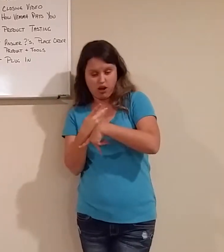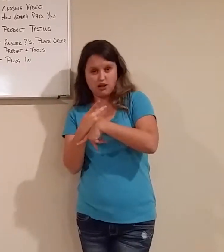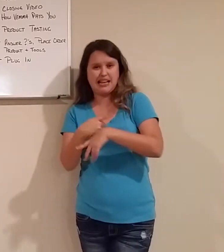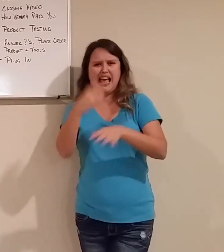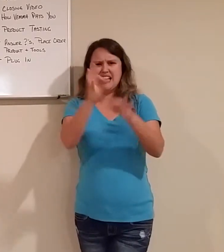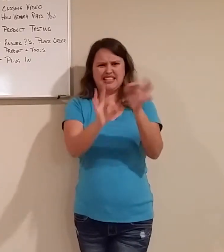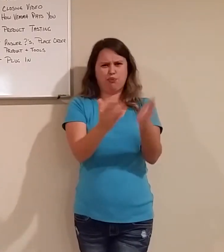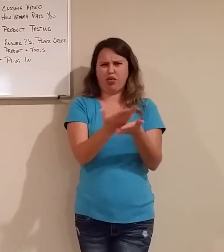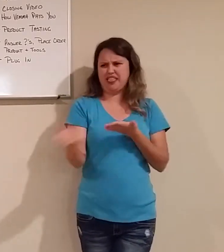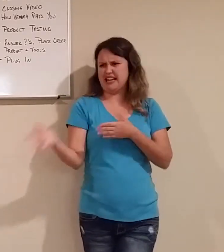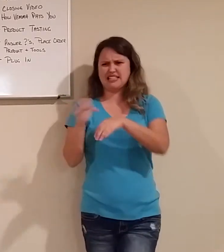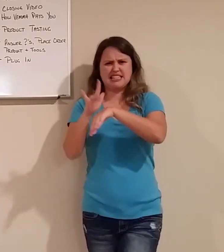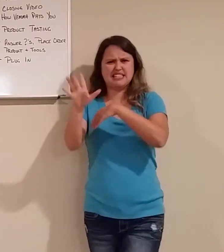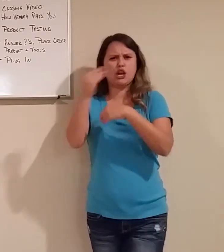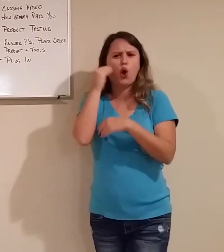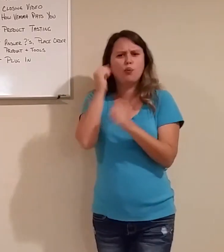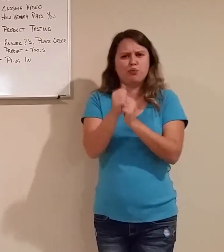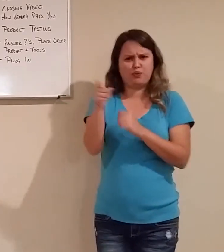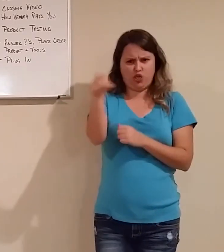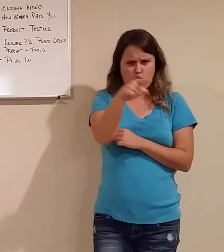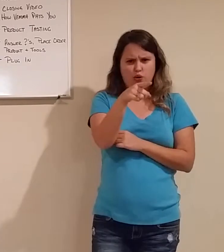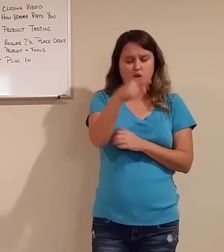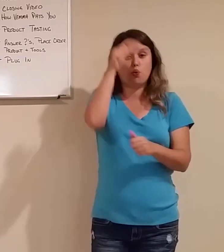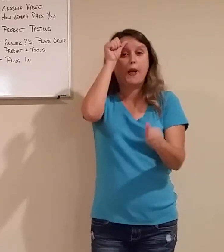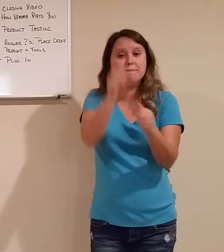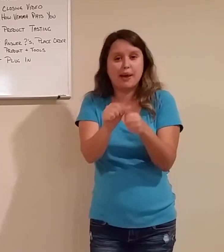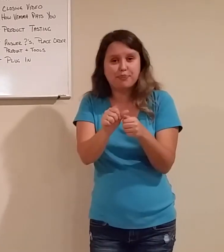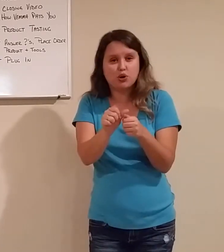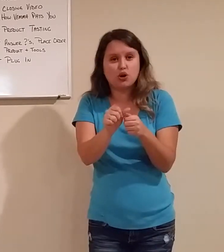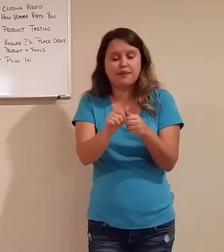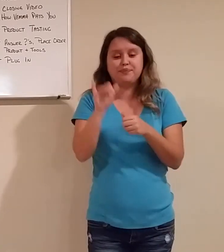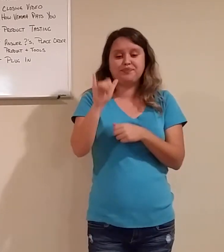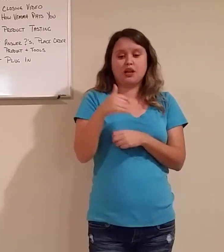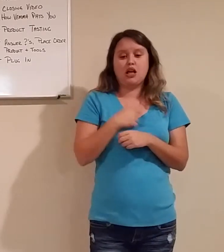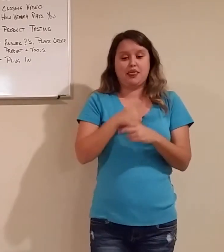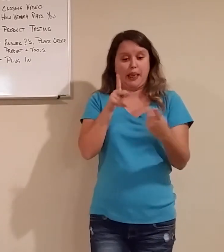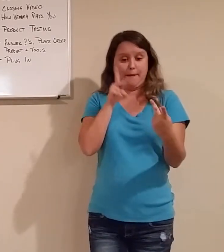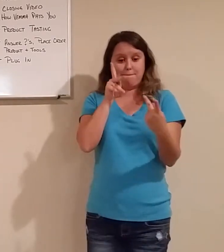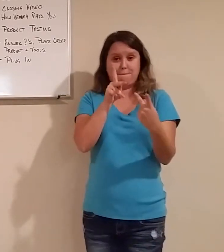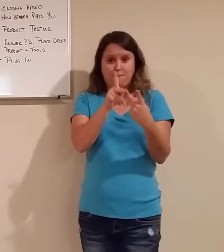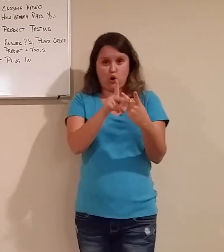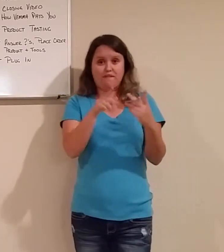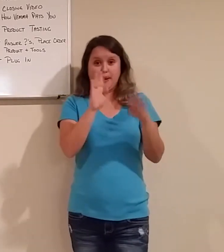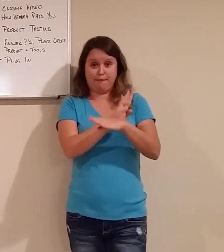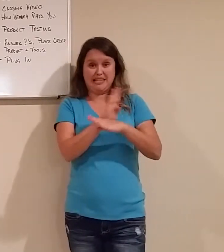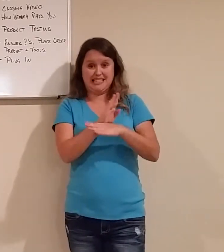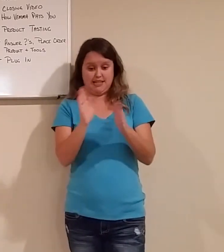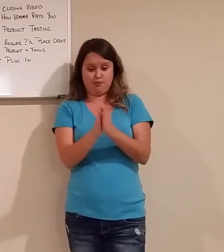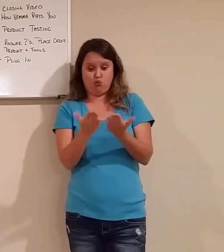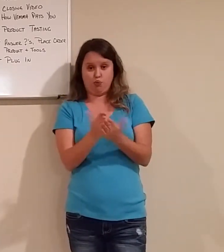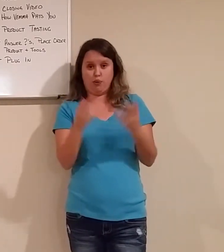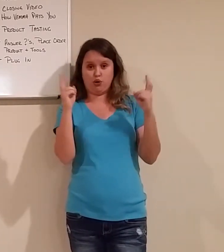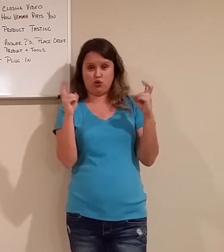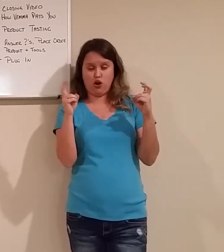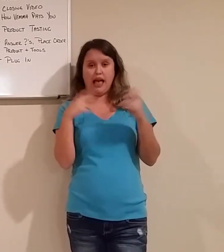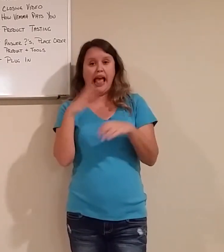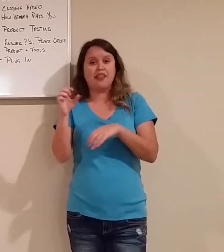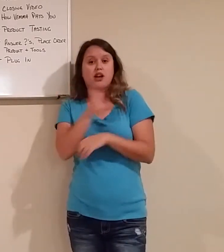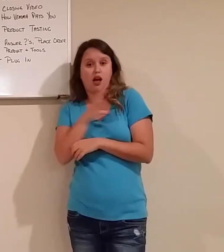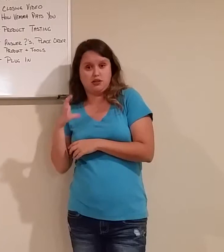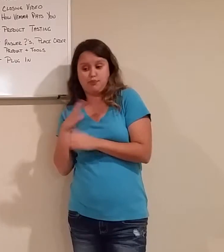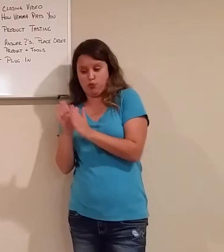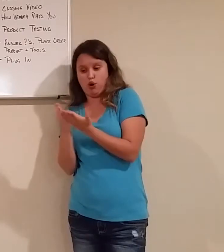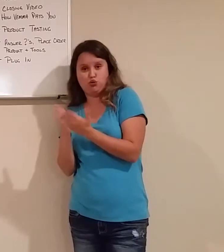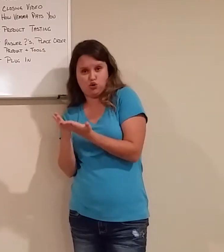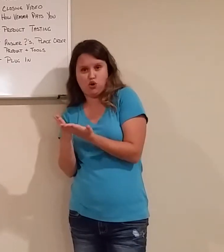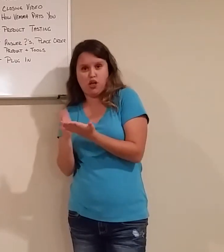to send home with our guests. Remember, that perfect business brochure and the customer brochure. Those